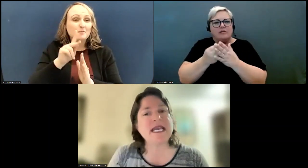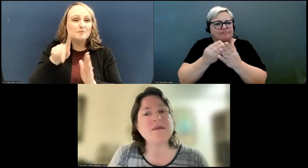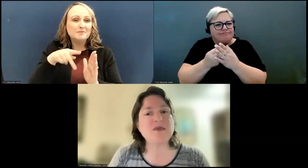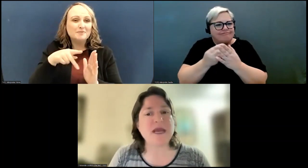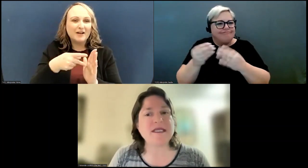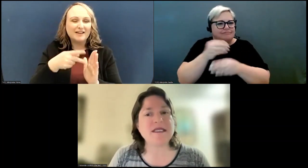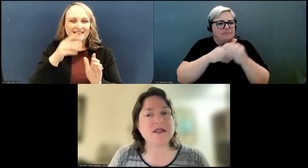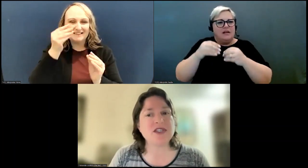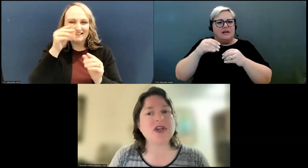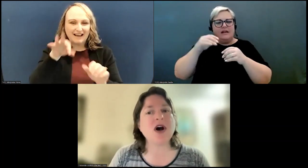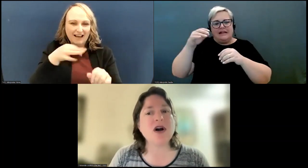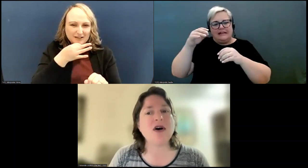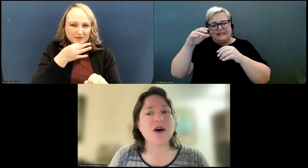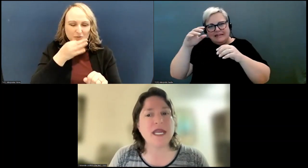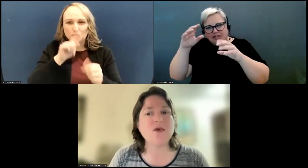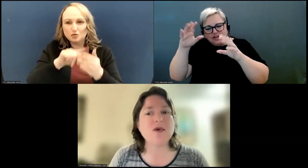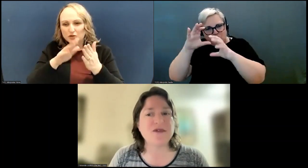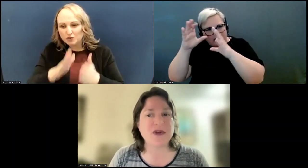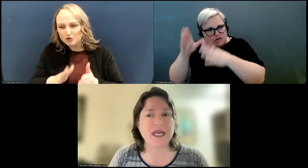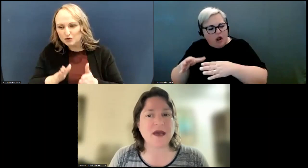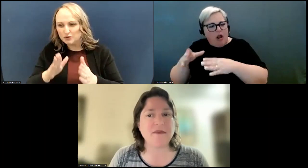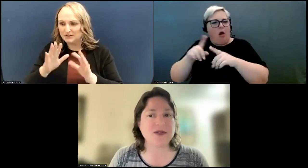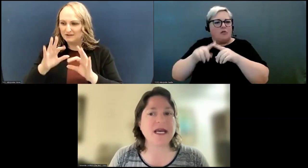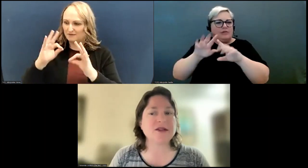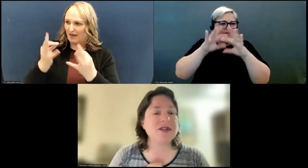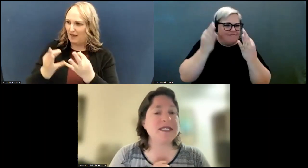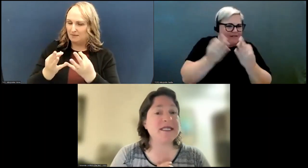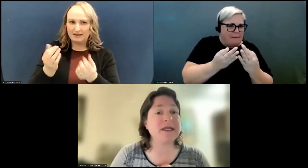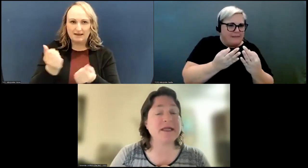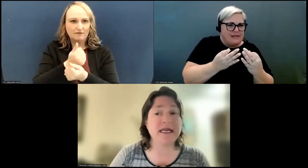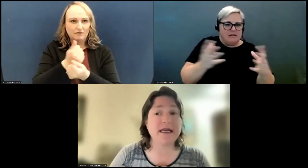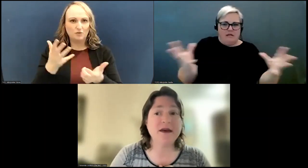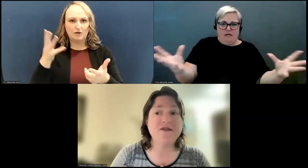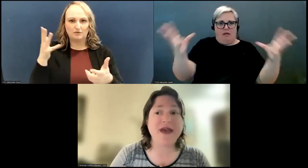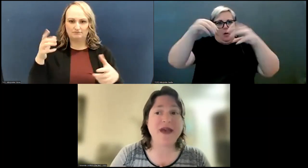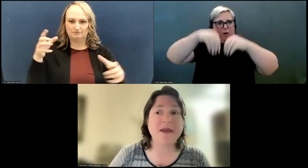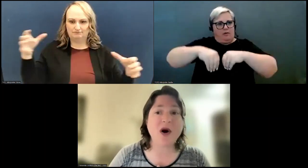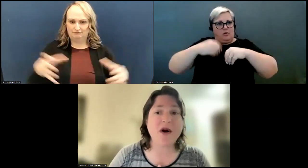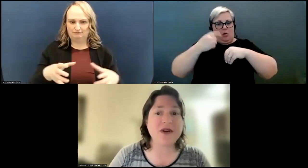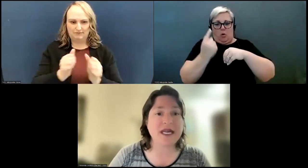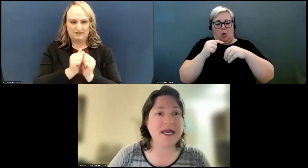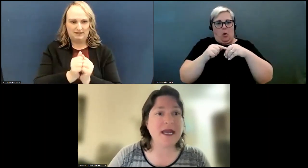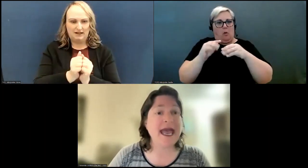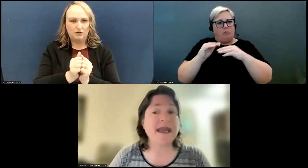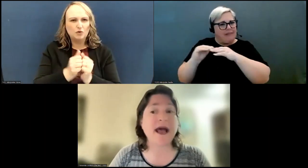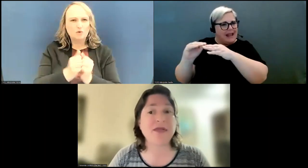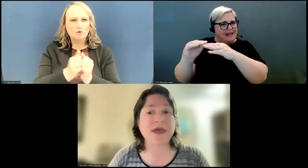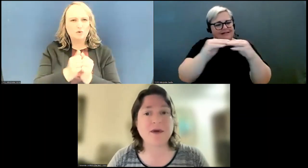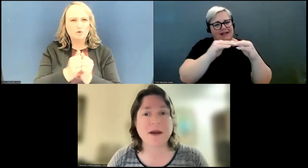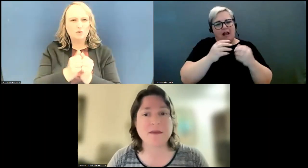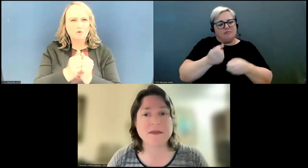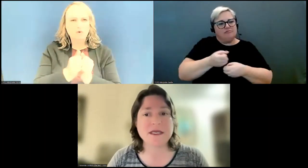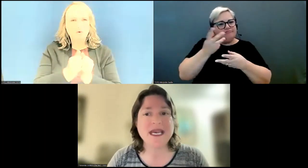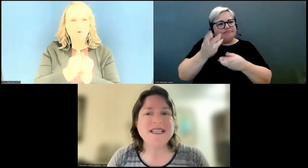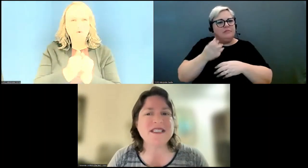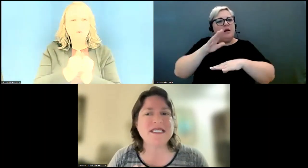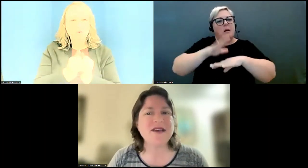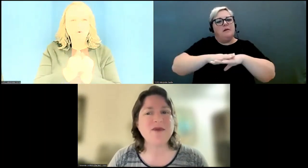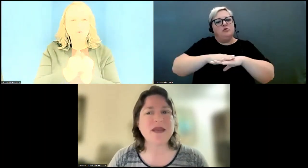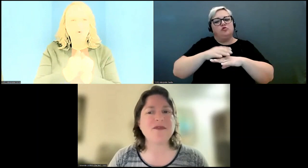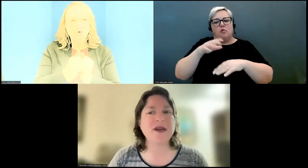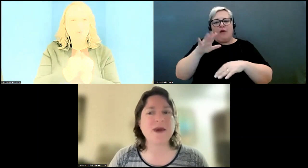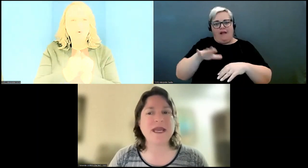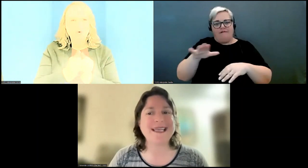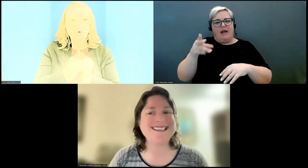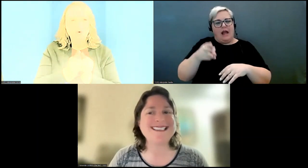into the same space to talk on equal footing about childhood disability, family poverty, and health outcomes, to see